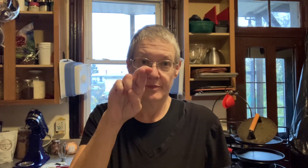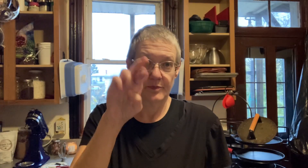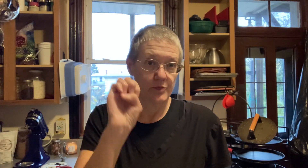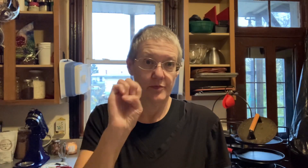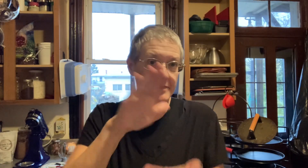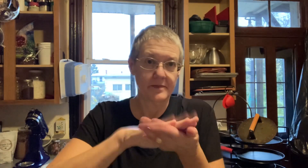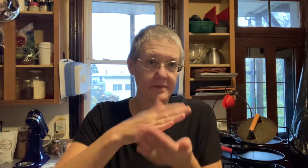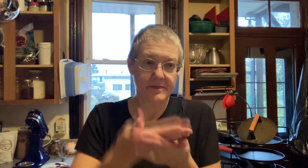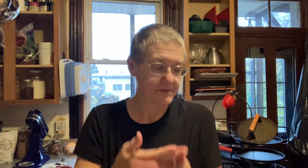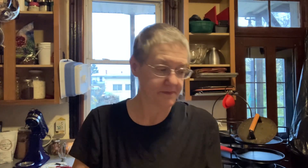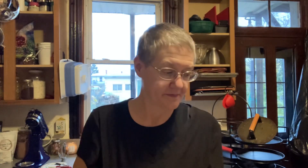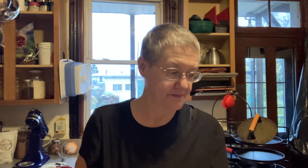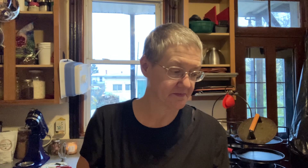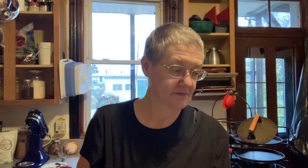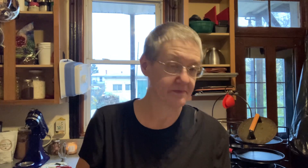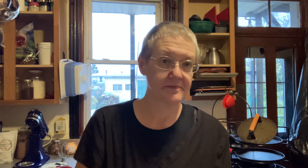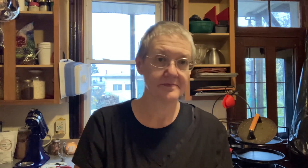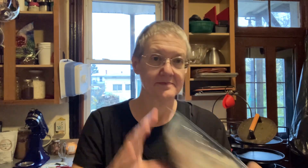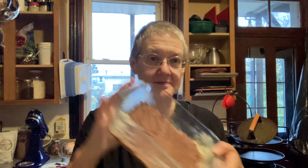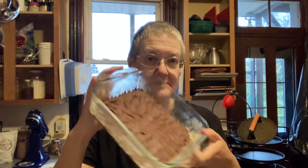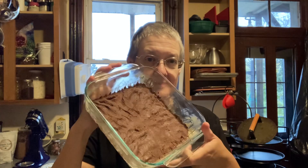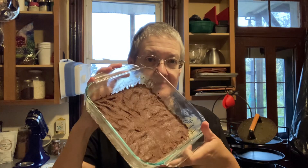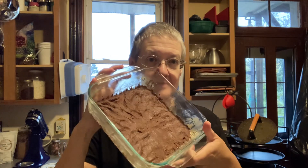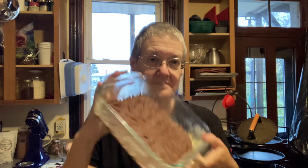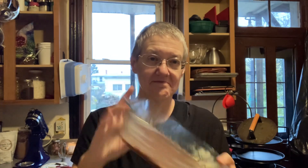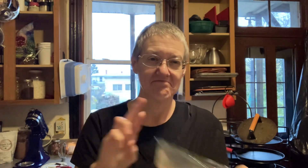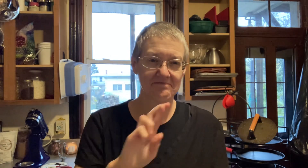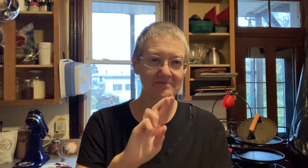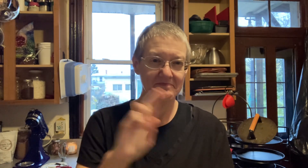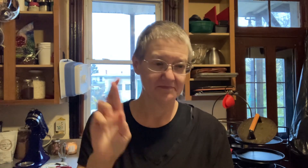Now you don't need to pre-bake this crust. I